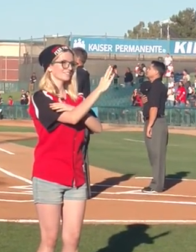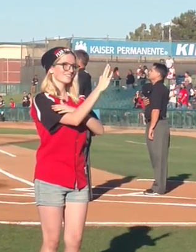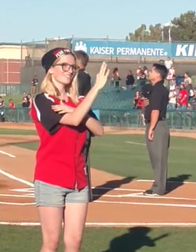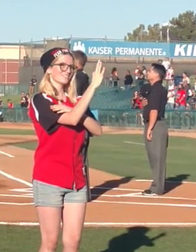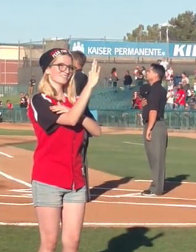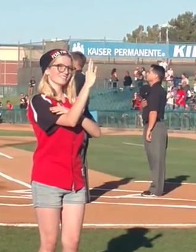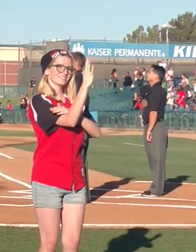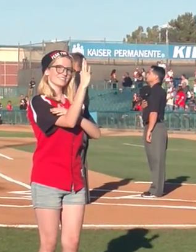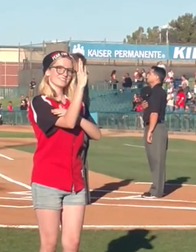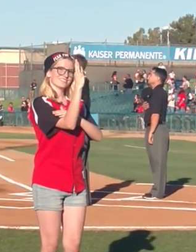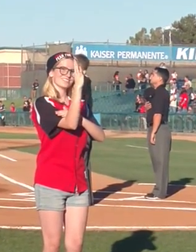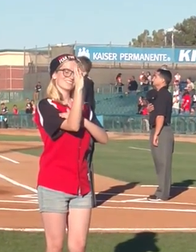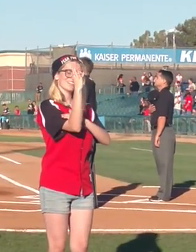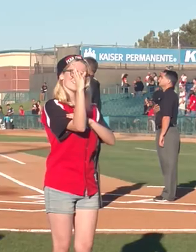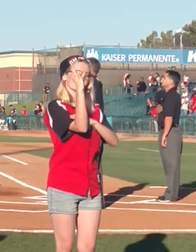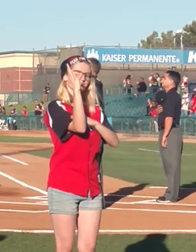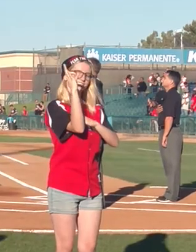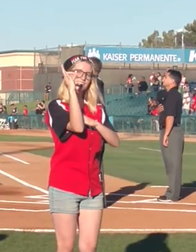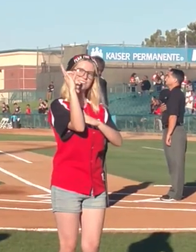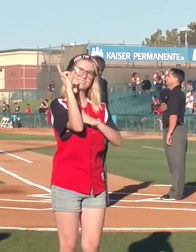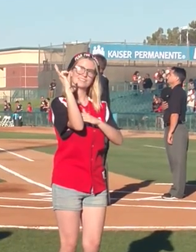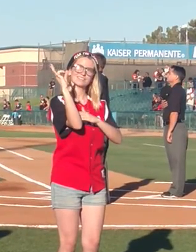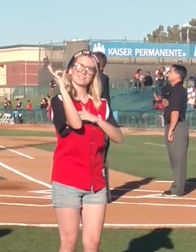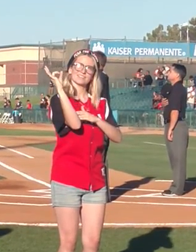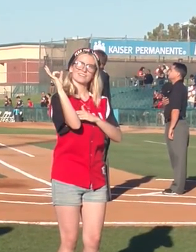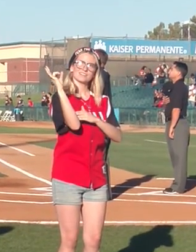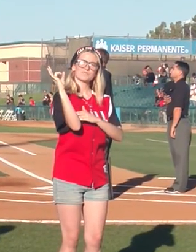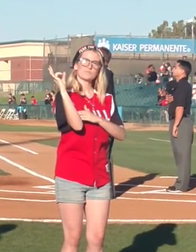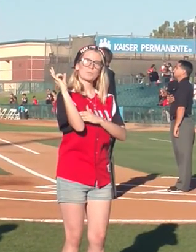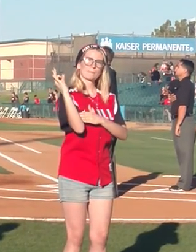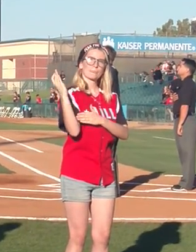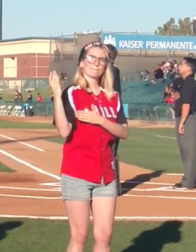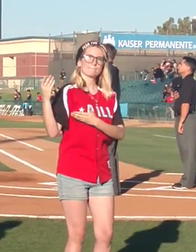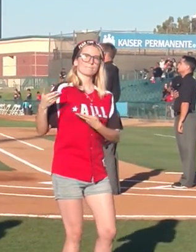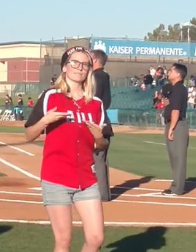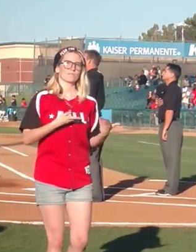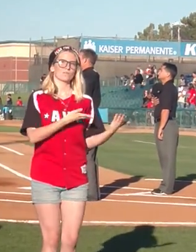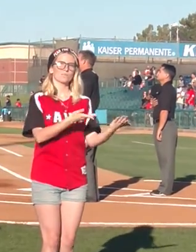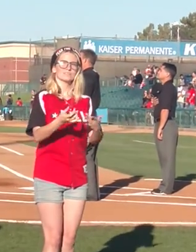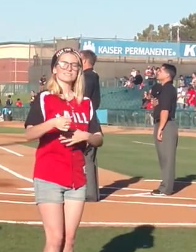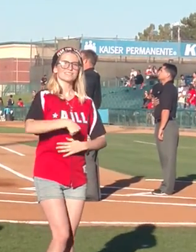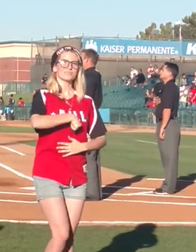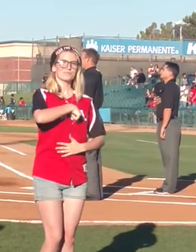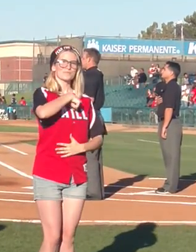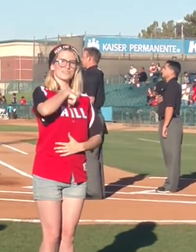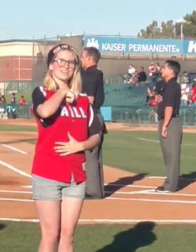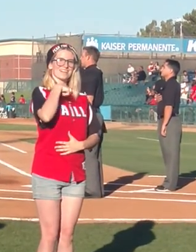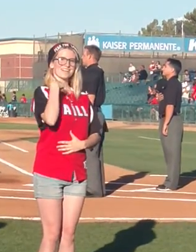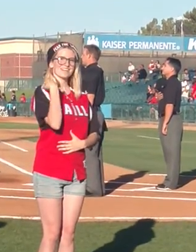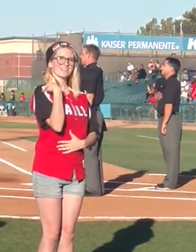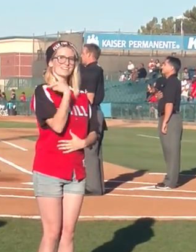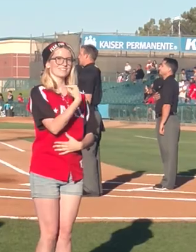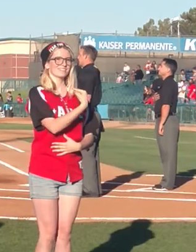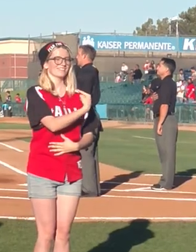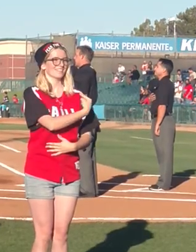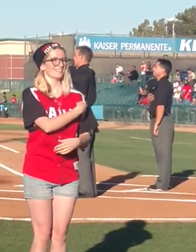dawn's early light, What so proudly